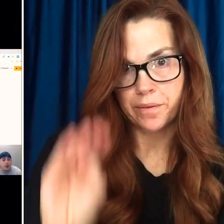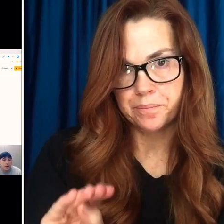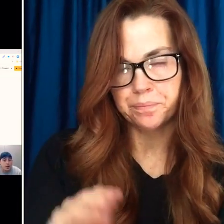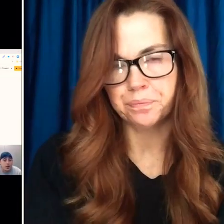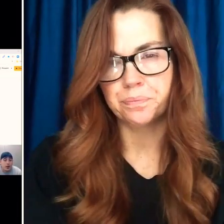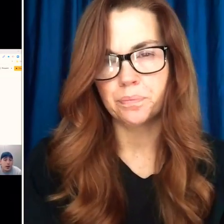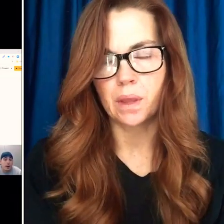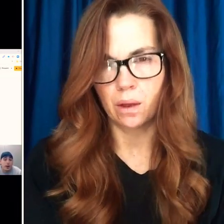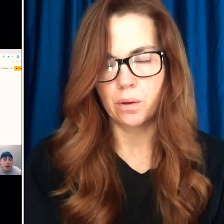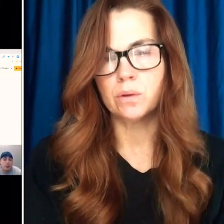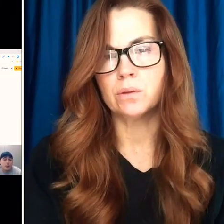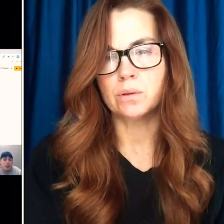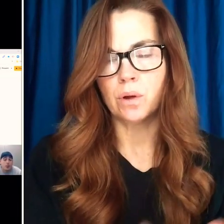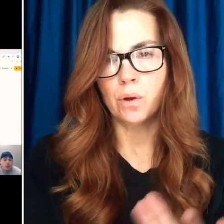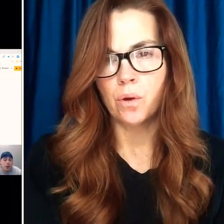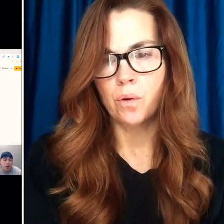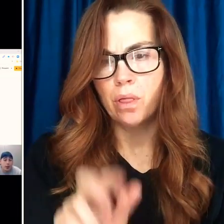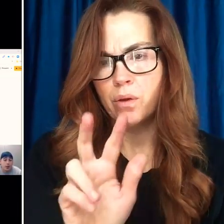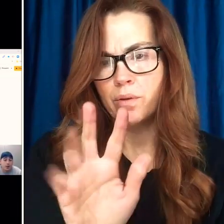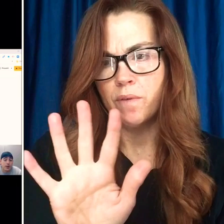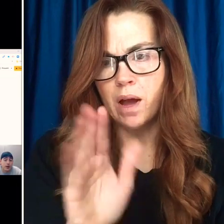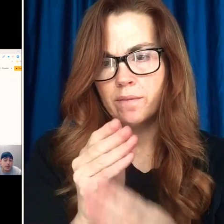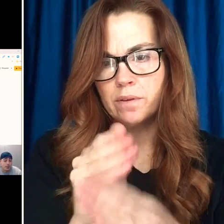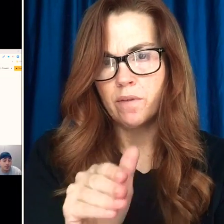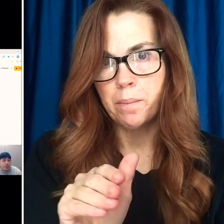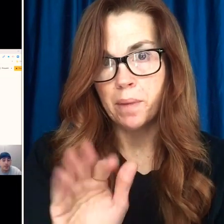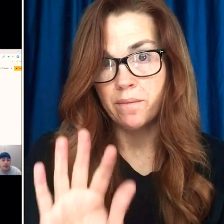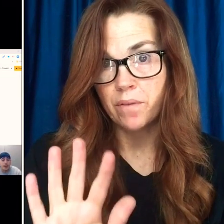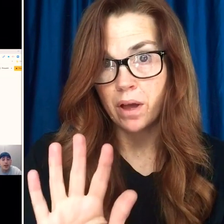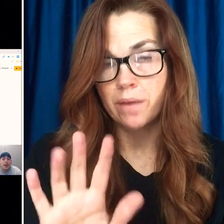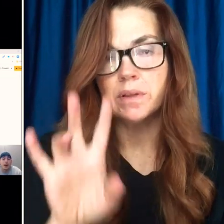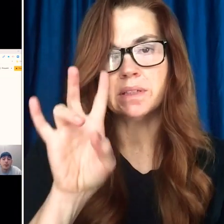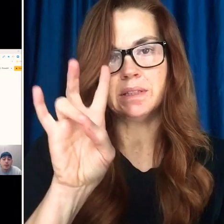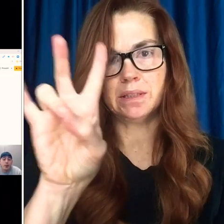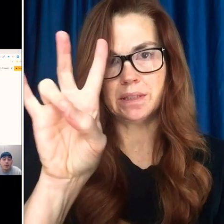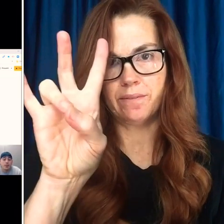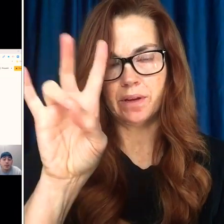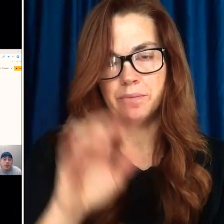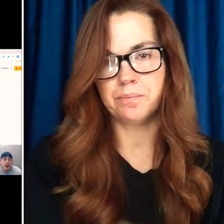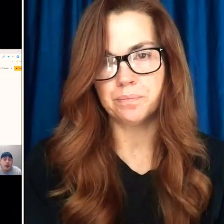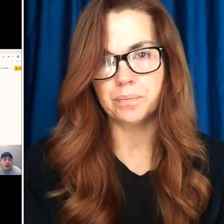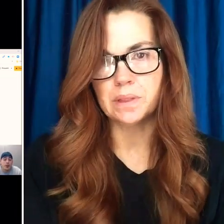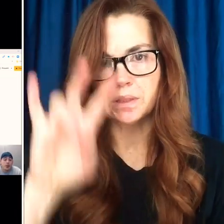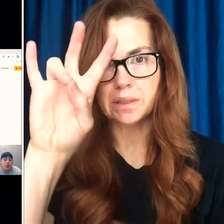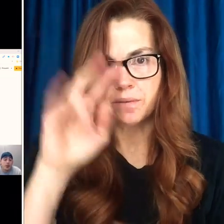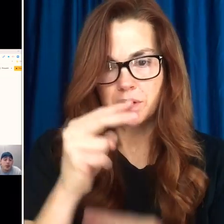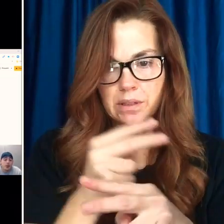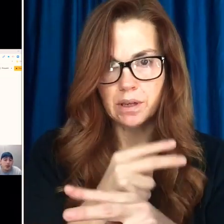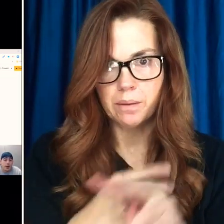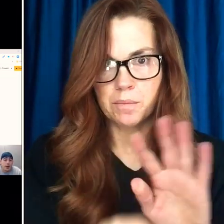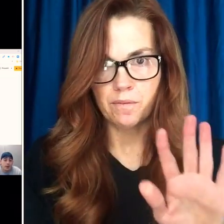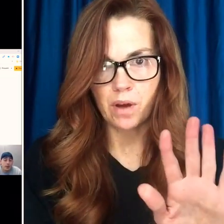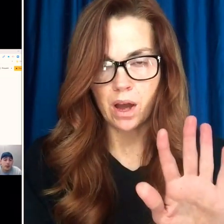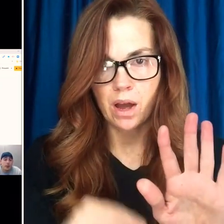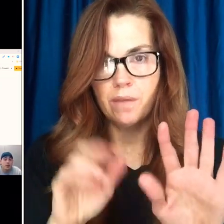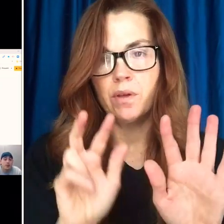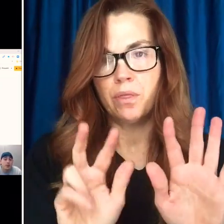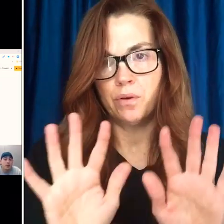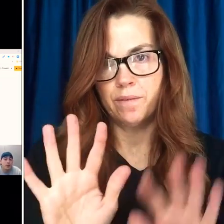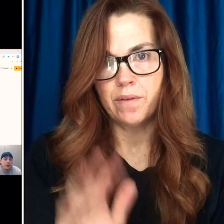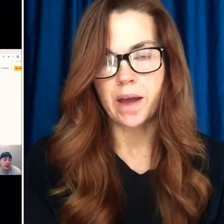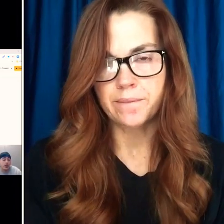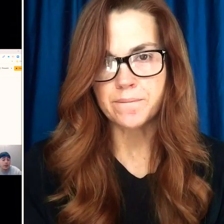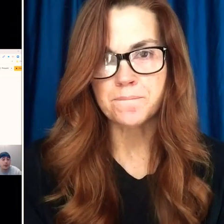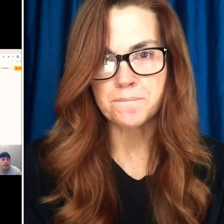3. Now I need to bring down my 5. How many times does 5 go into 35? Well, 5 goes